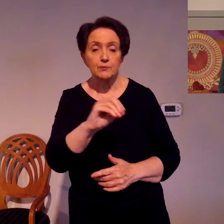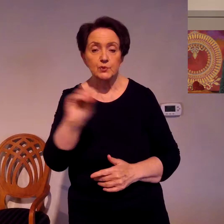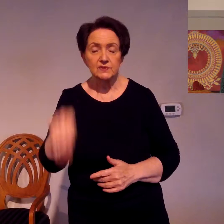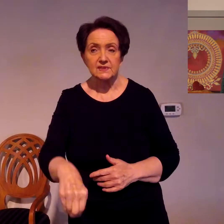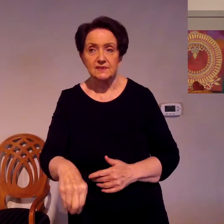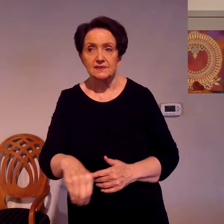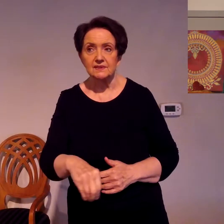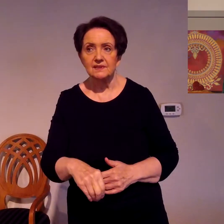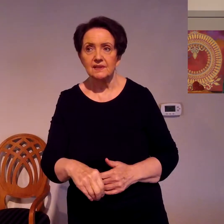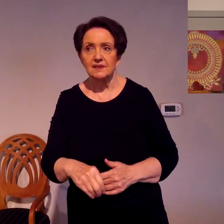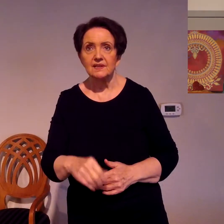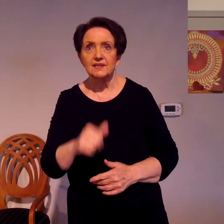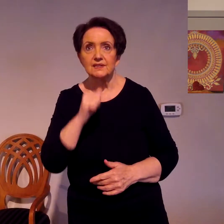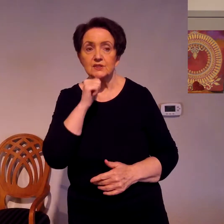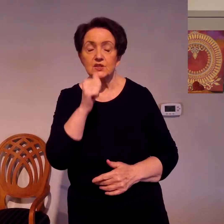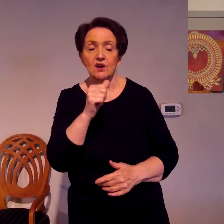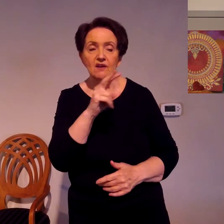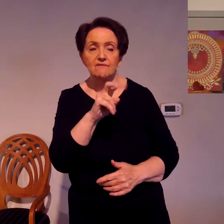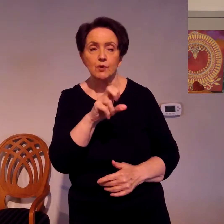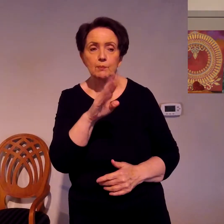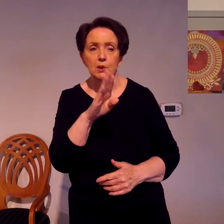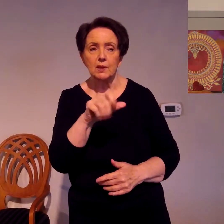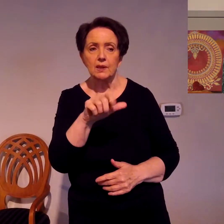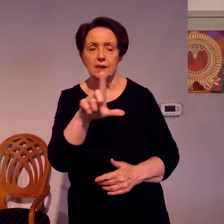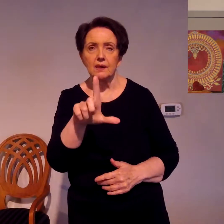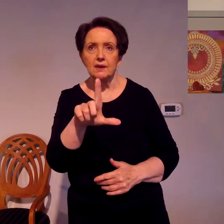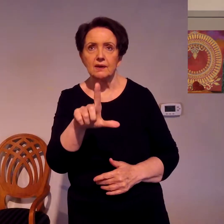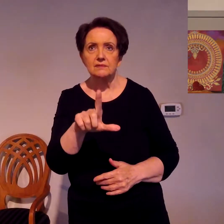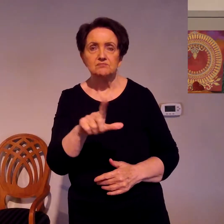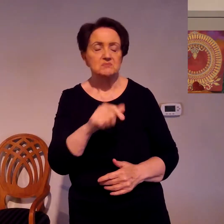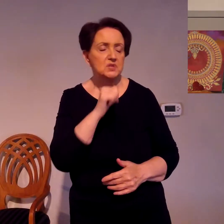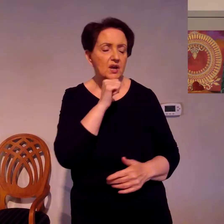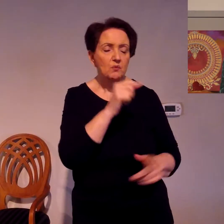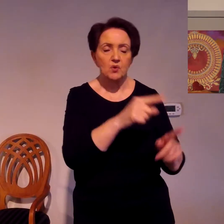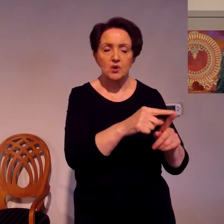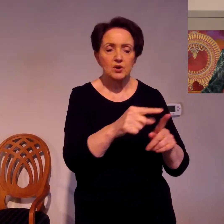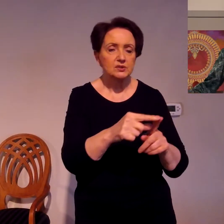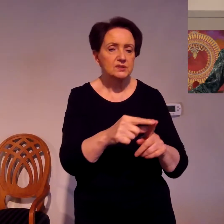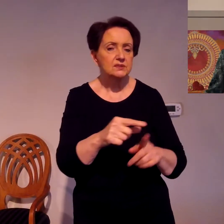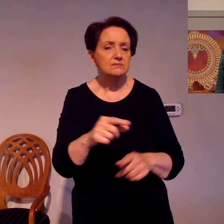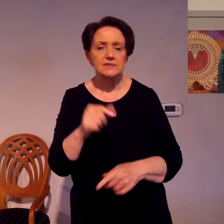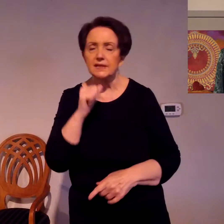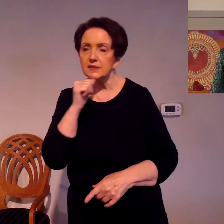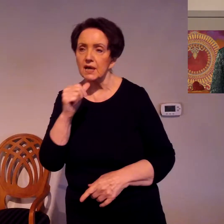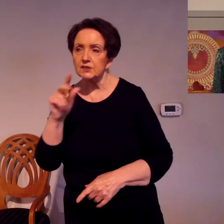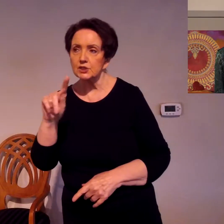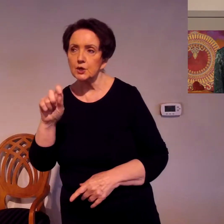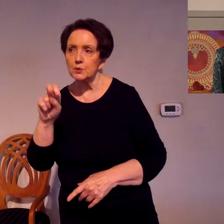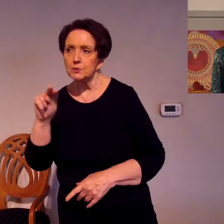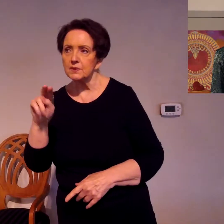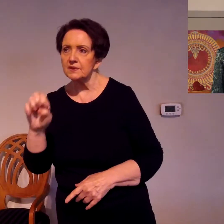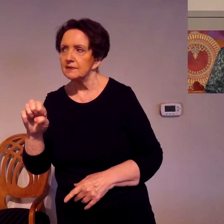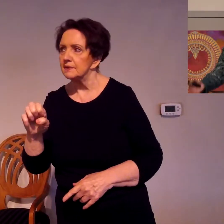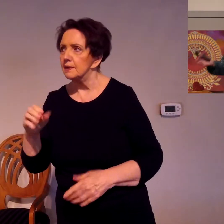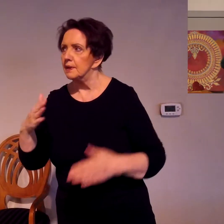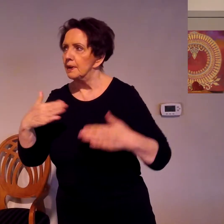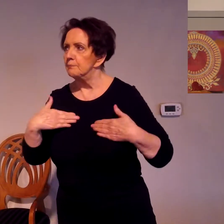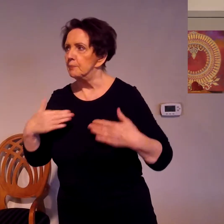55% is nonverbal, neither words or tone. If it's not words or tone, what is